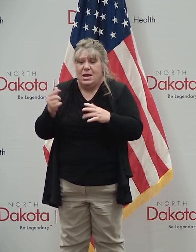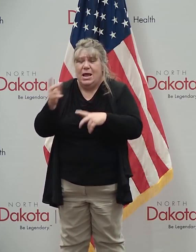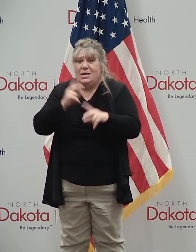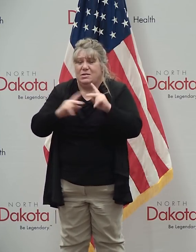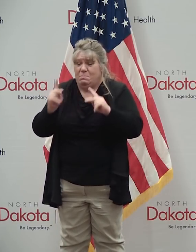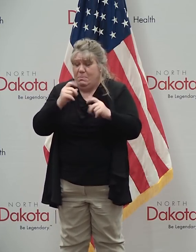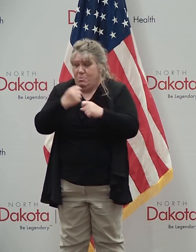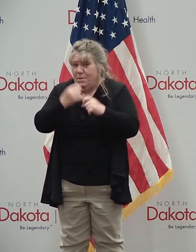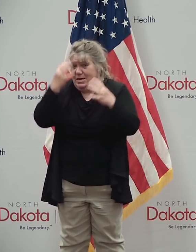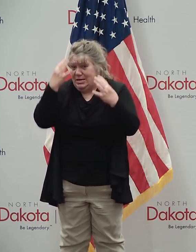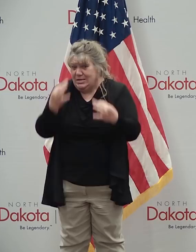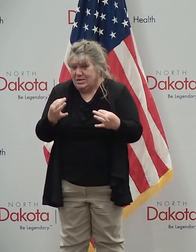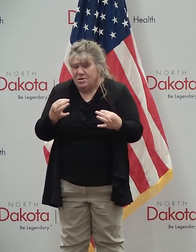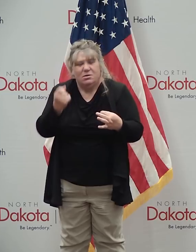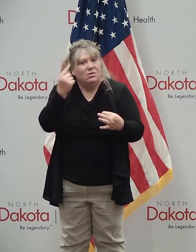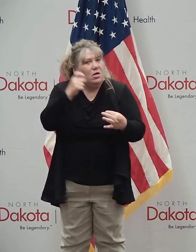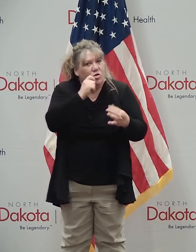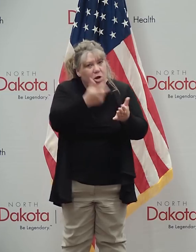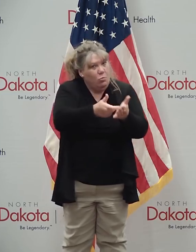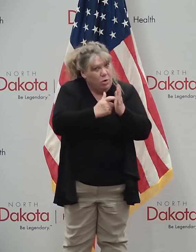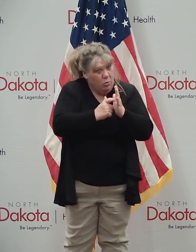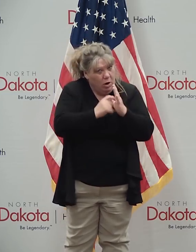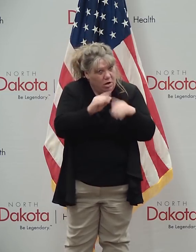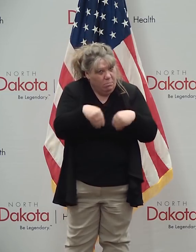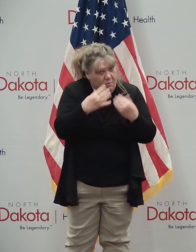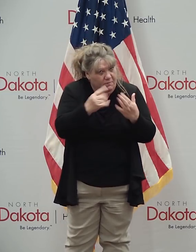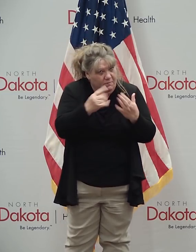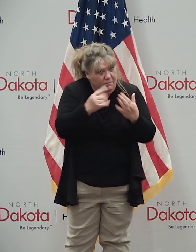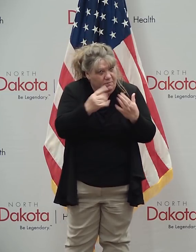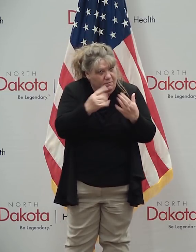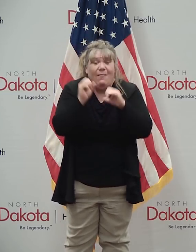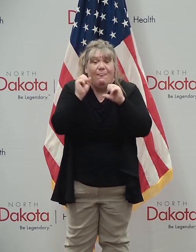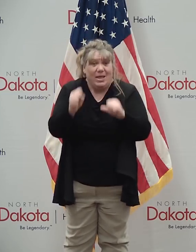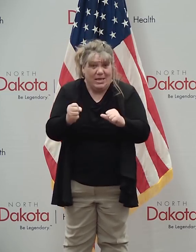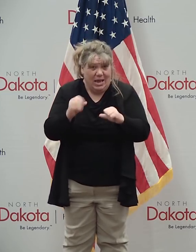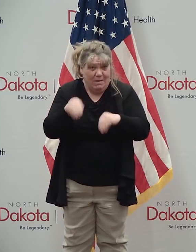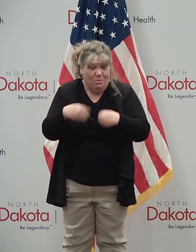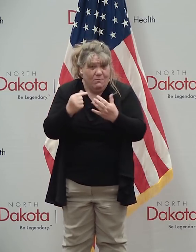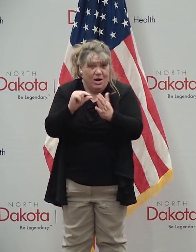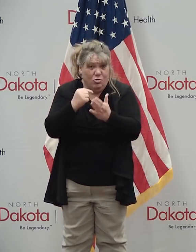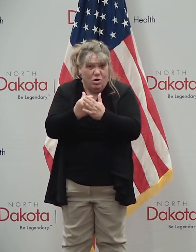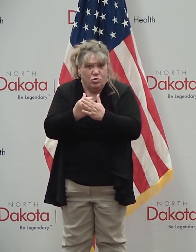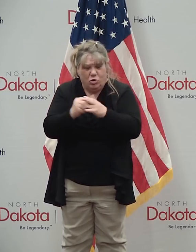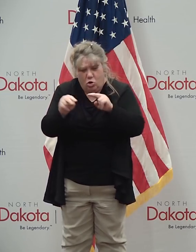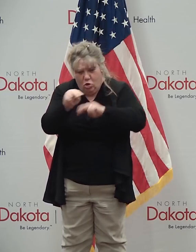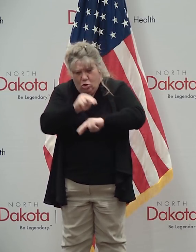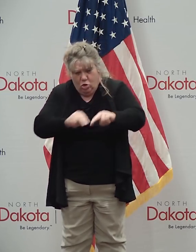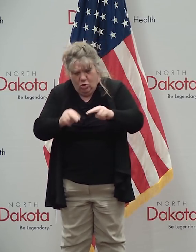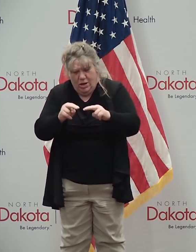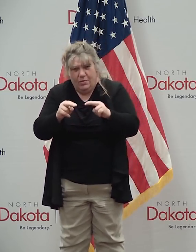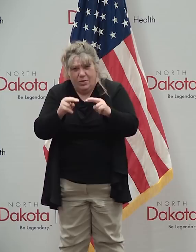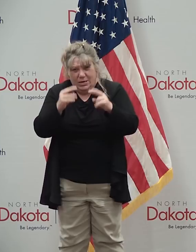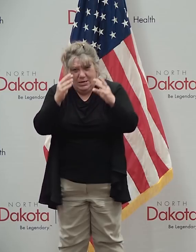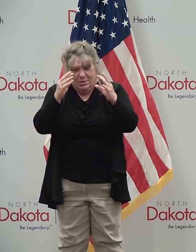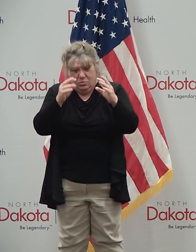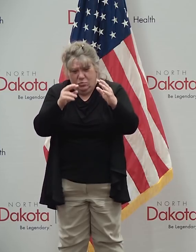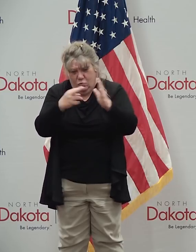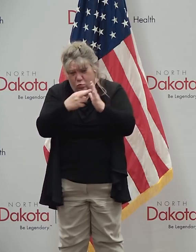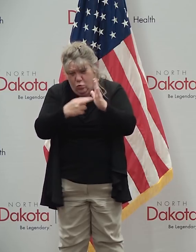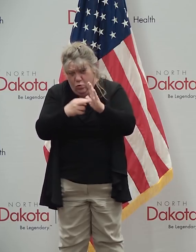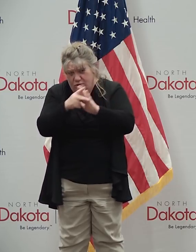with this, they are not required to have graduation. They may have graduation. Look at the rules closely and decide if you can do it safely and